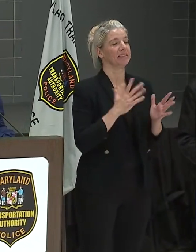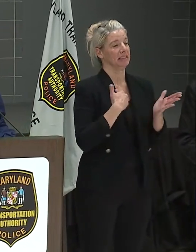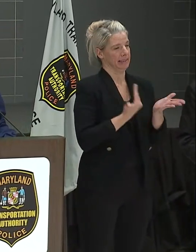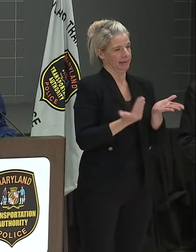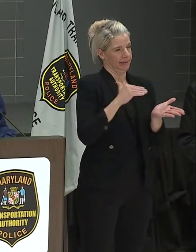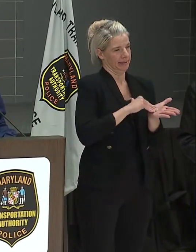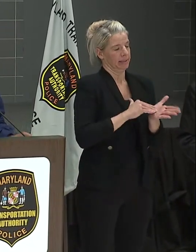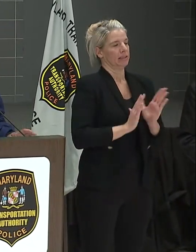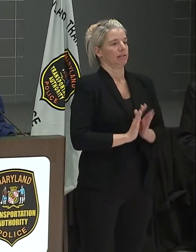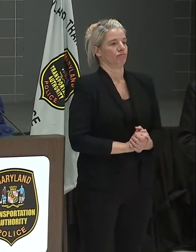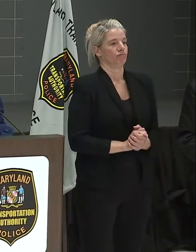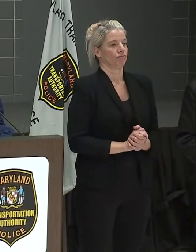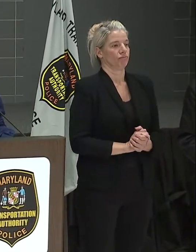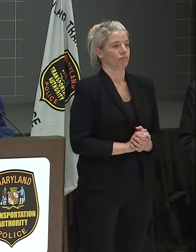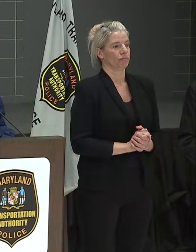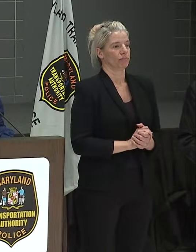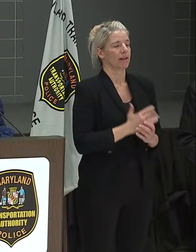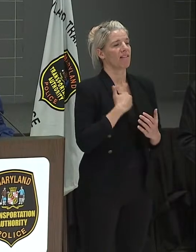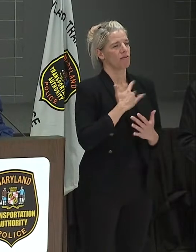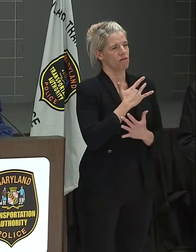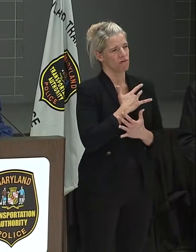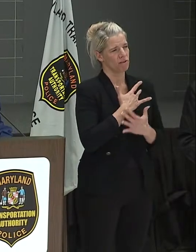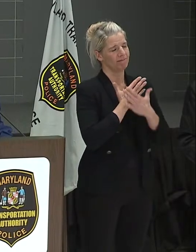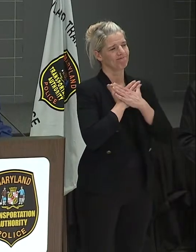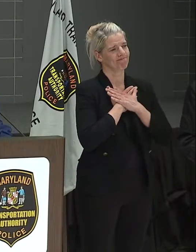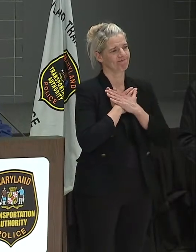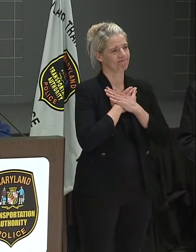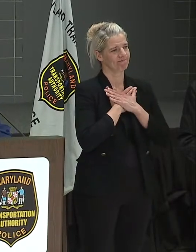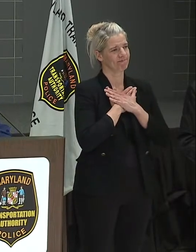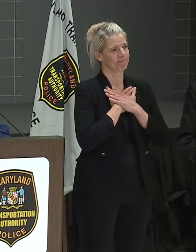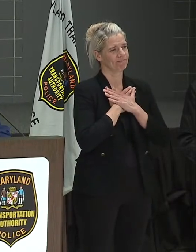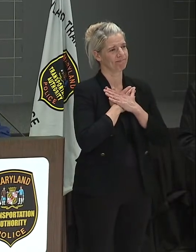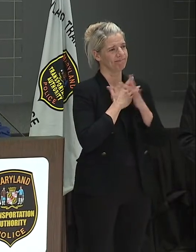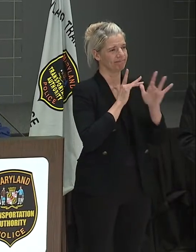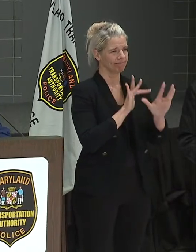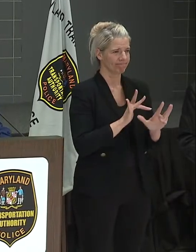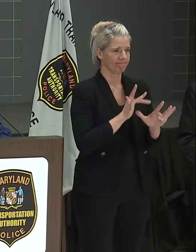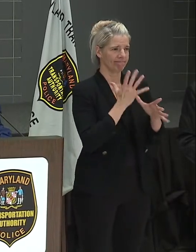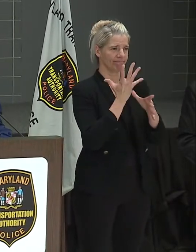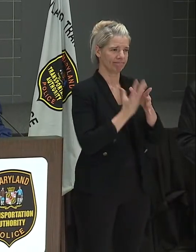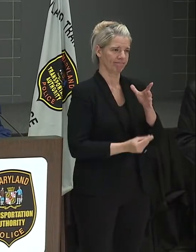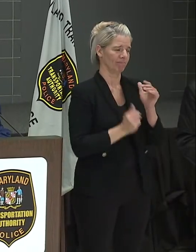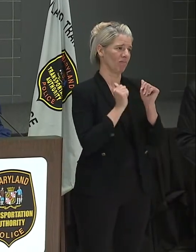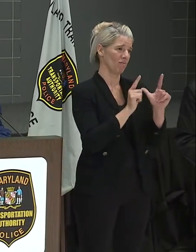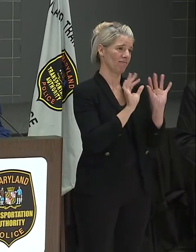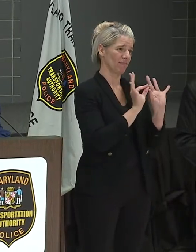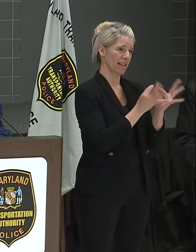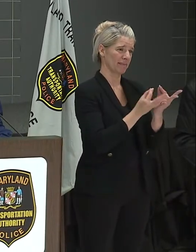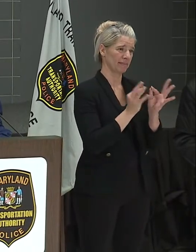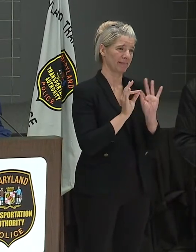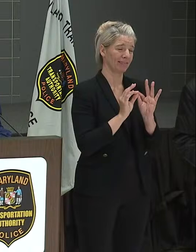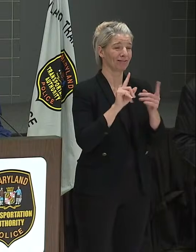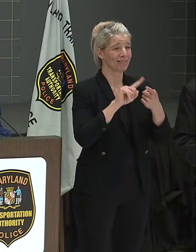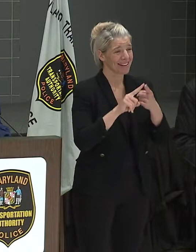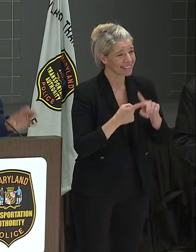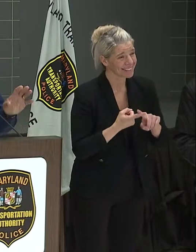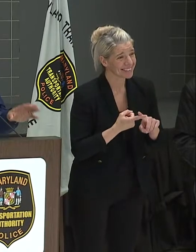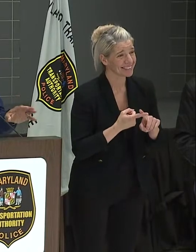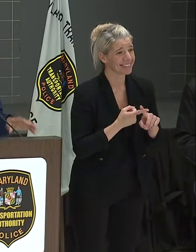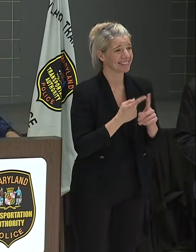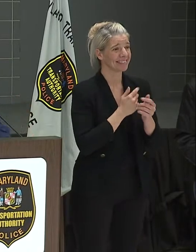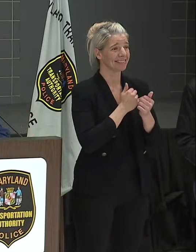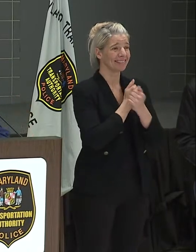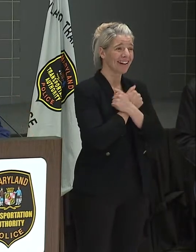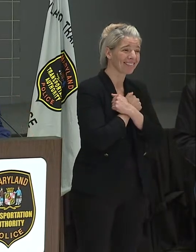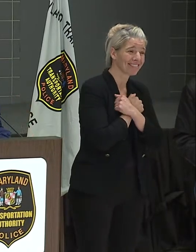extending our heartfelt sympathies and condolences to all the families, friends, loved ones, and